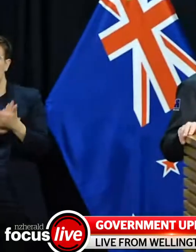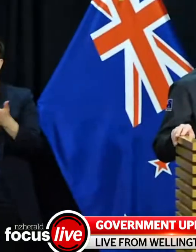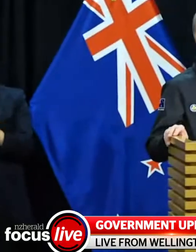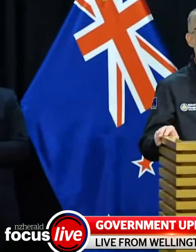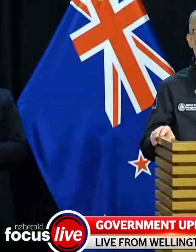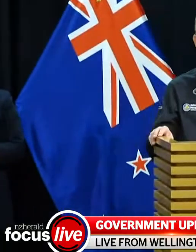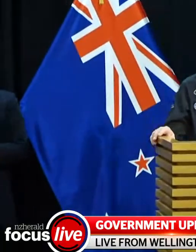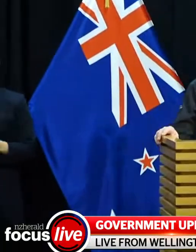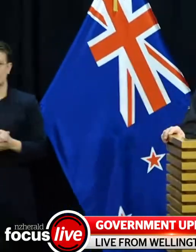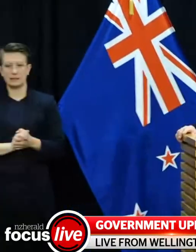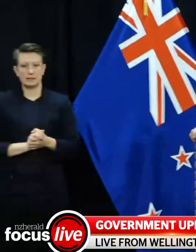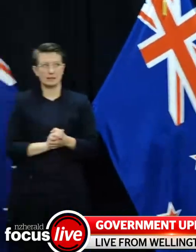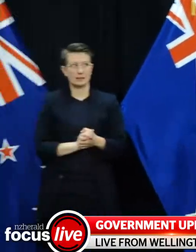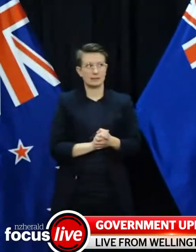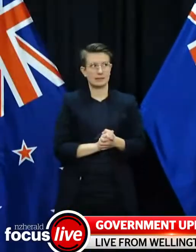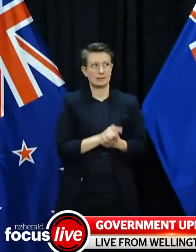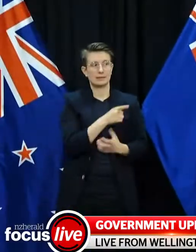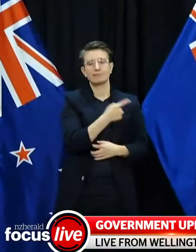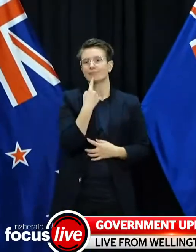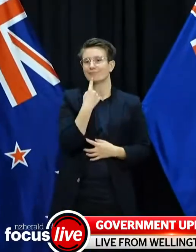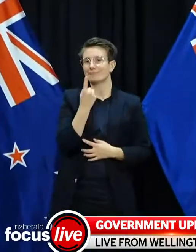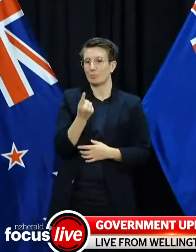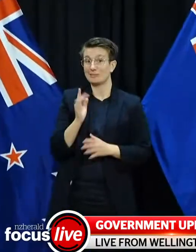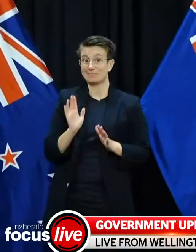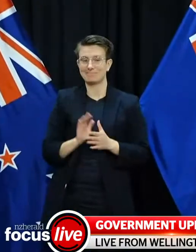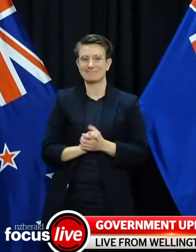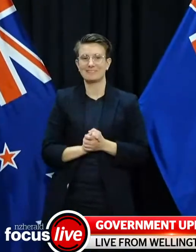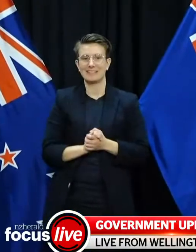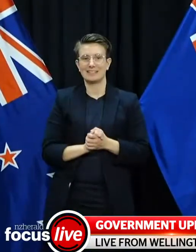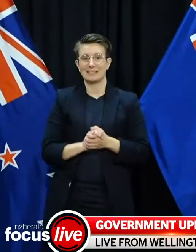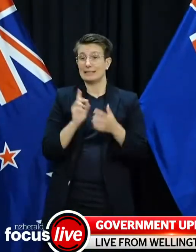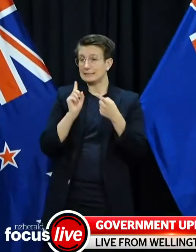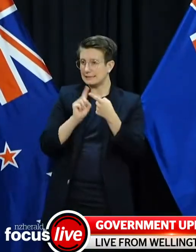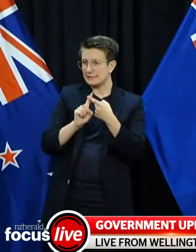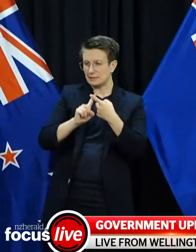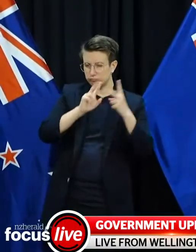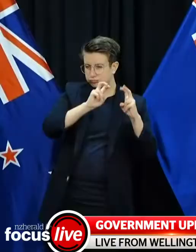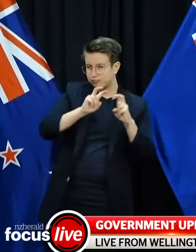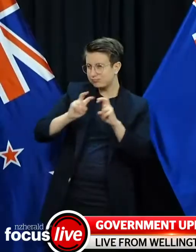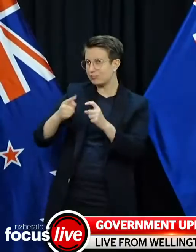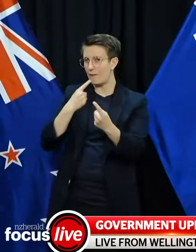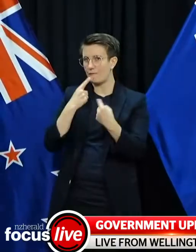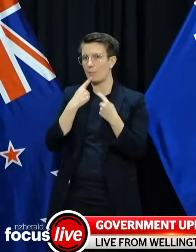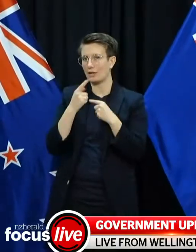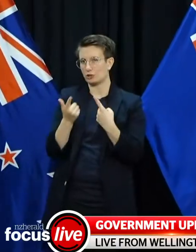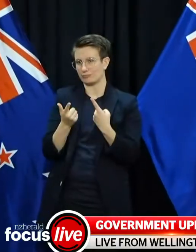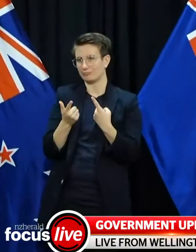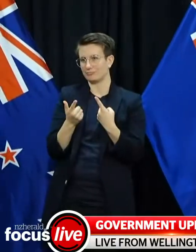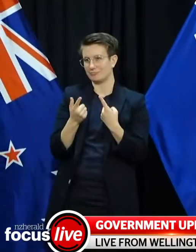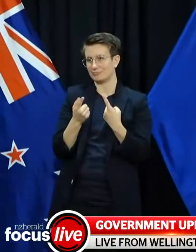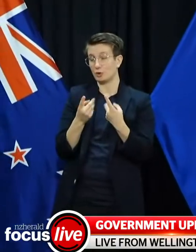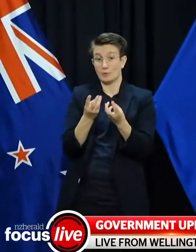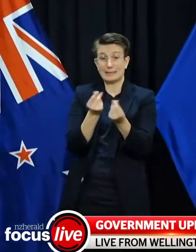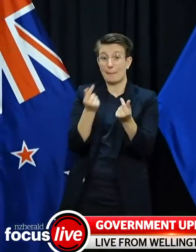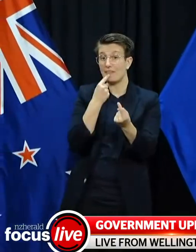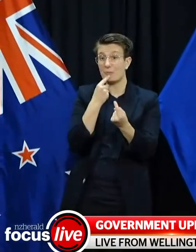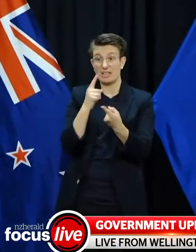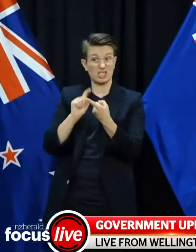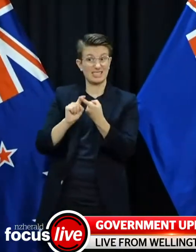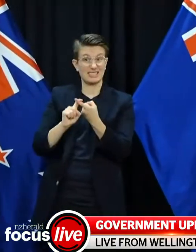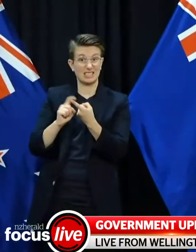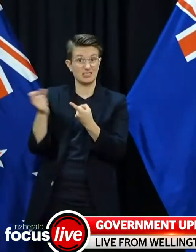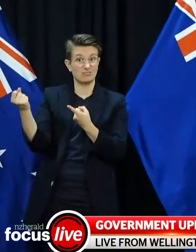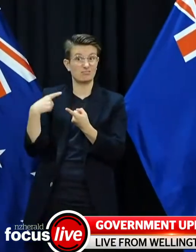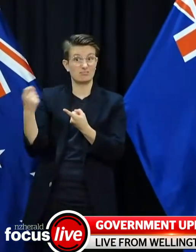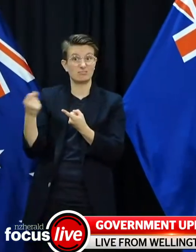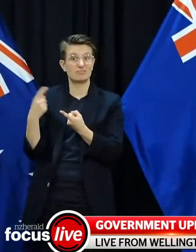You want to make a comment? Well, I'll make a first comment. We are still gathering that information and impact data as it is coming in, but perhaps Bill might